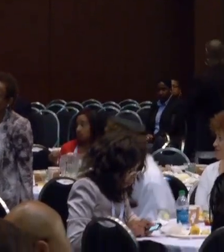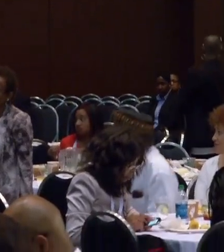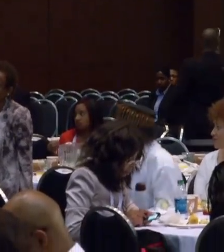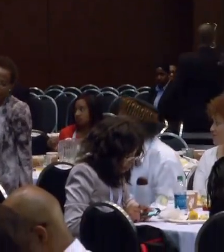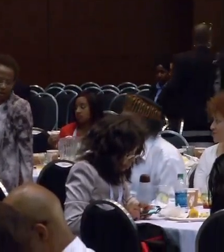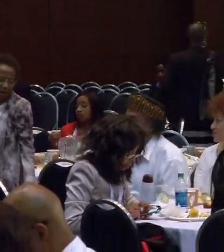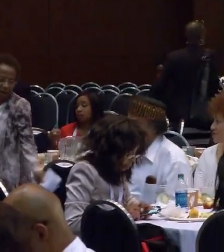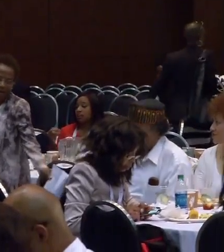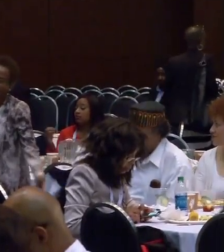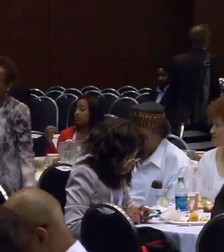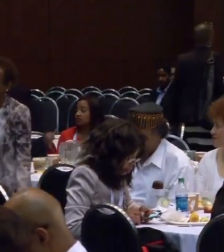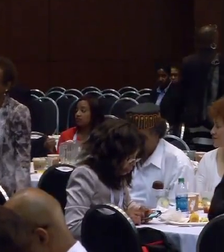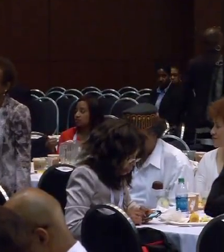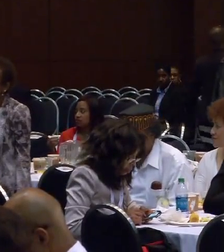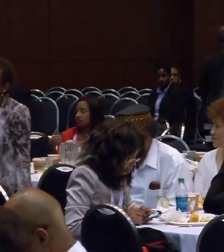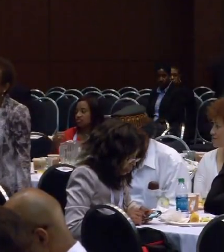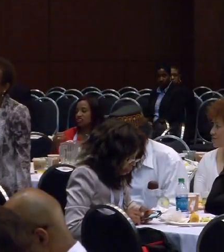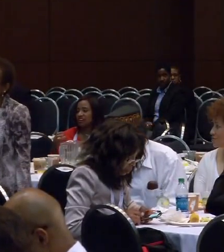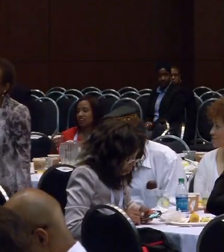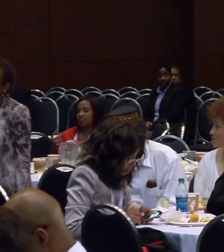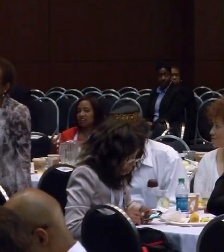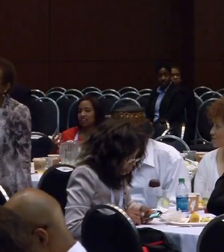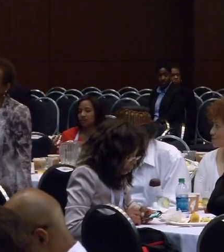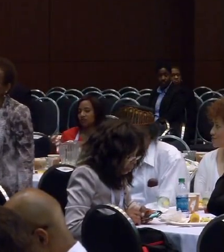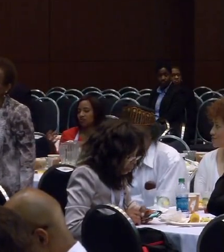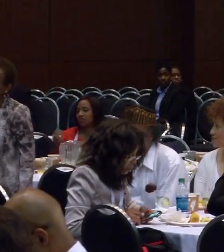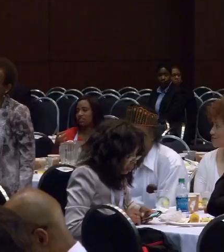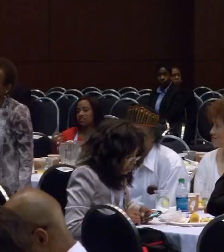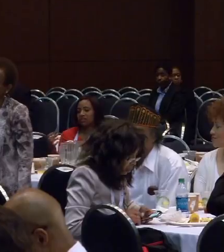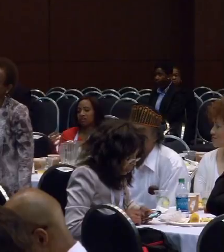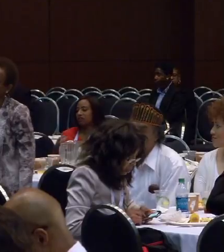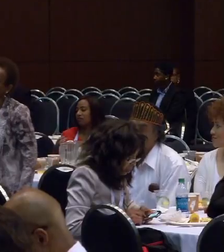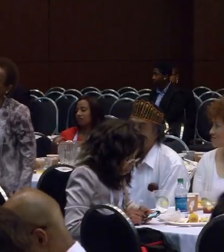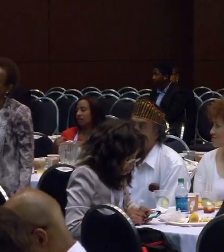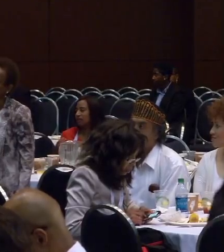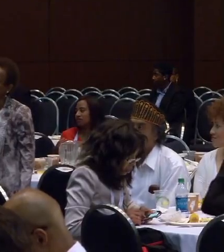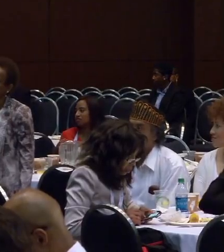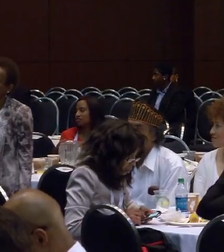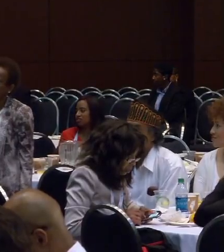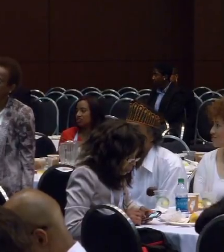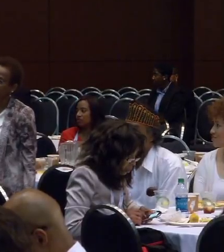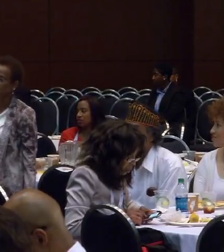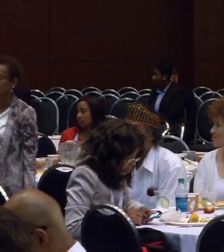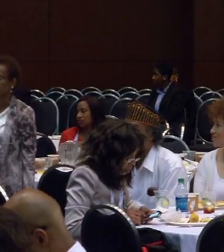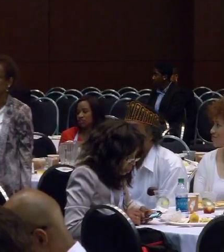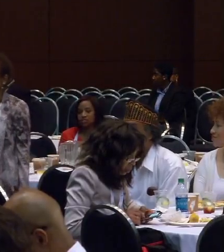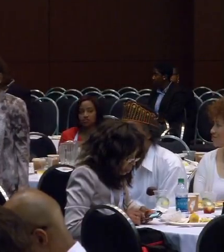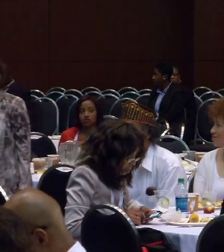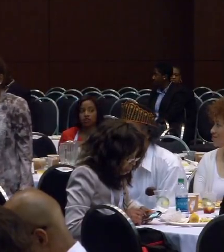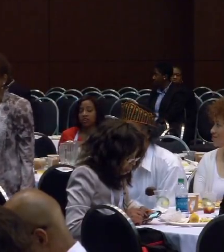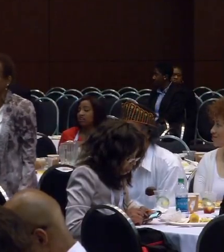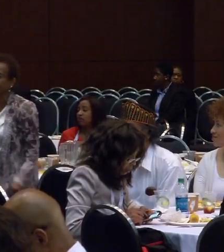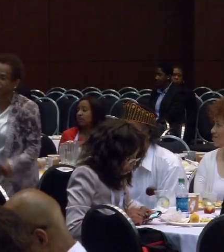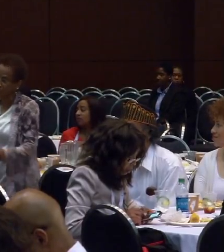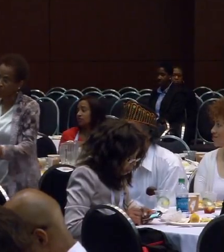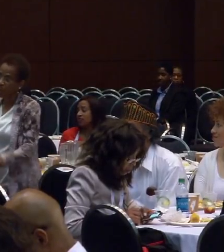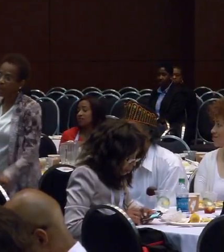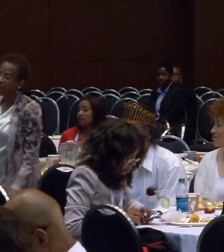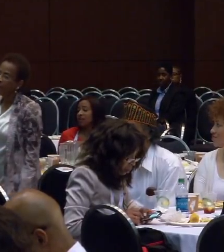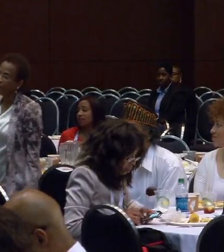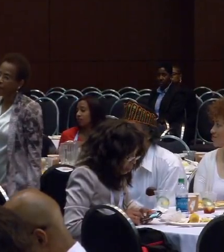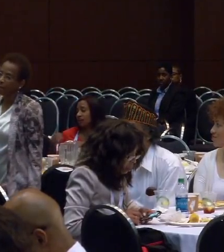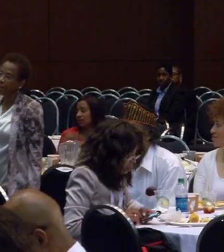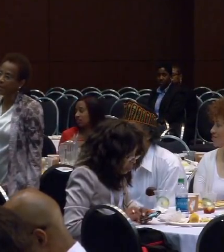I didn't, and I'll hand it to him. I didn't know if you have had caustic relationships in your family. I see